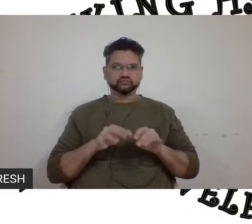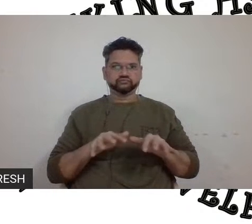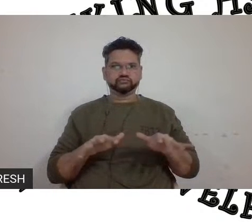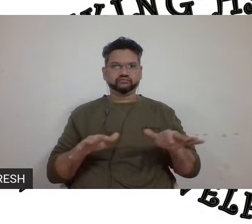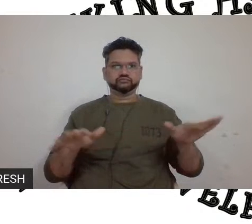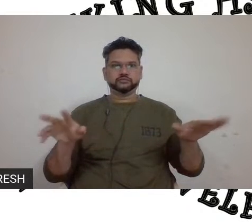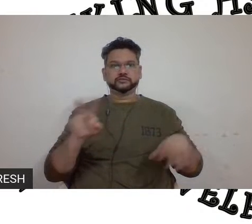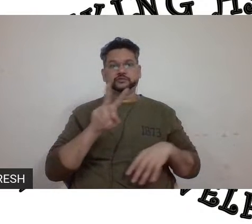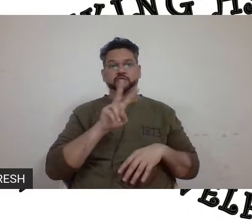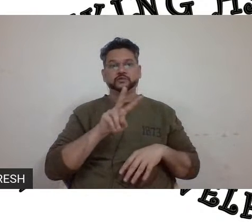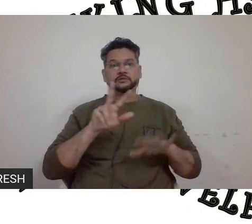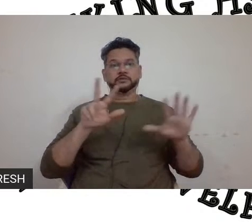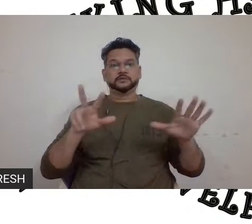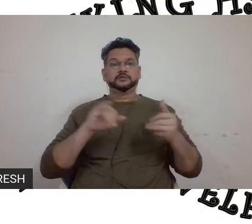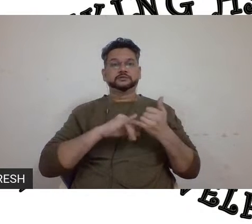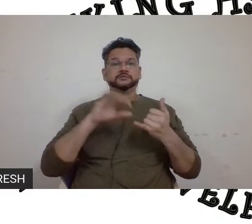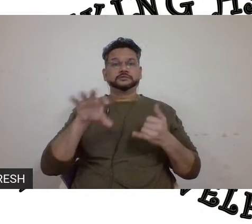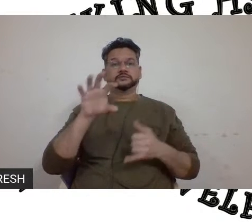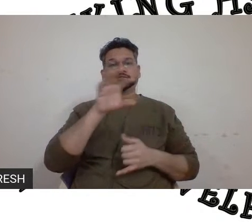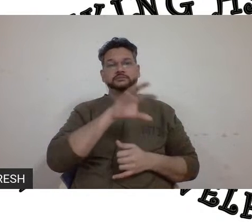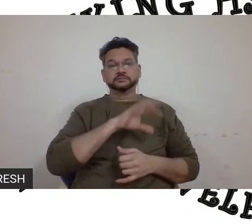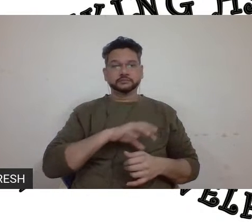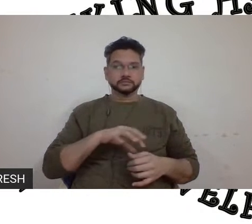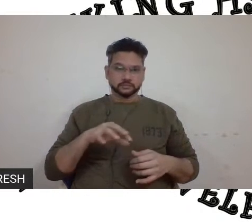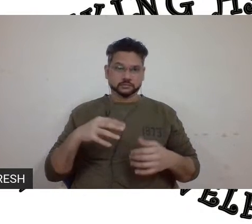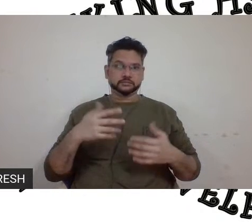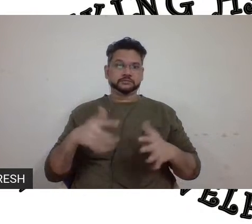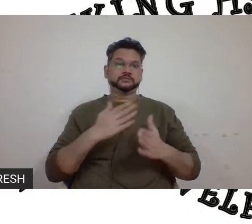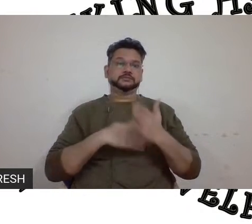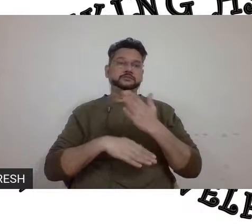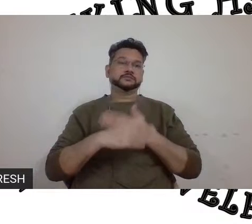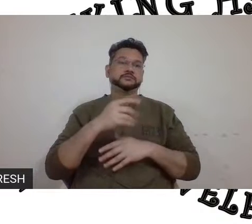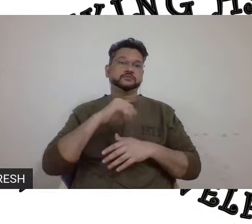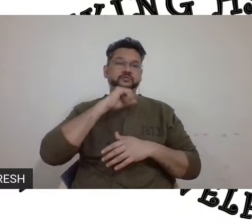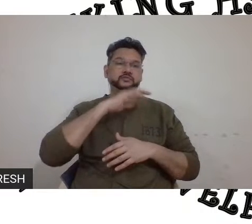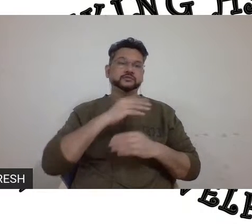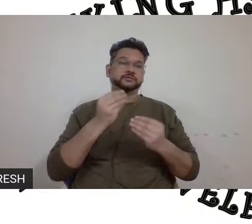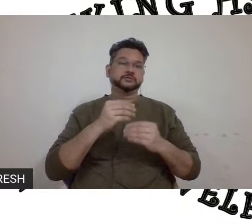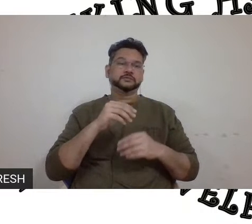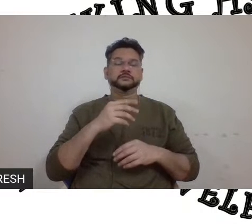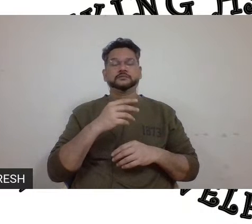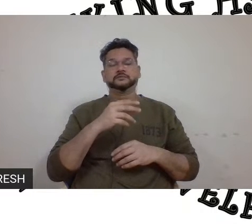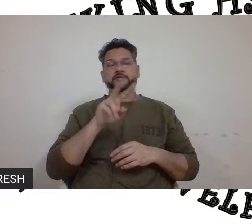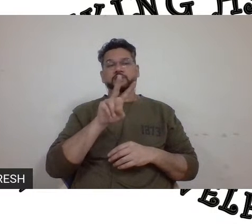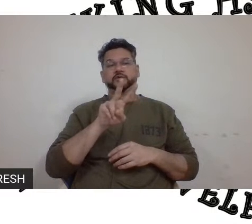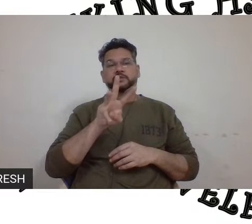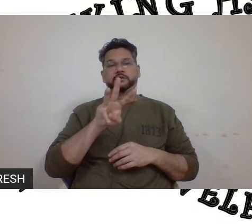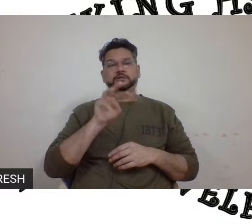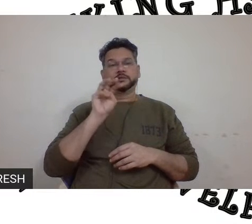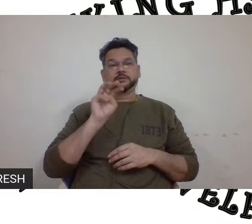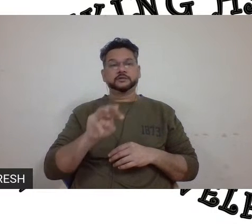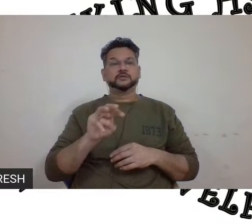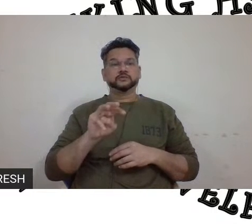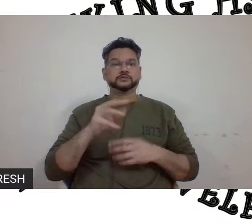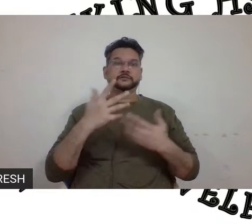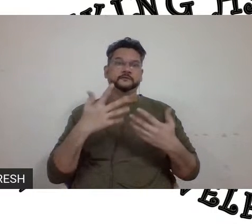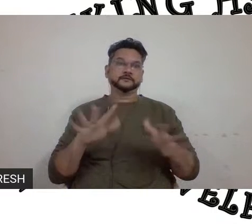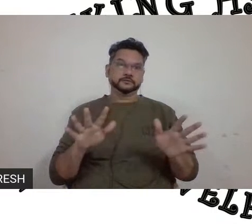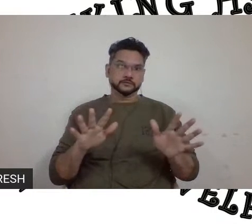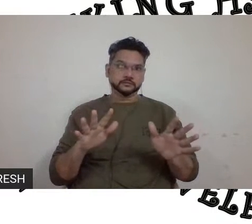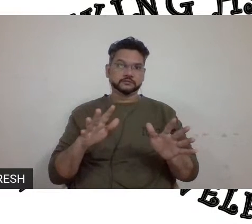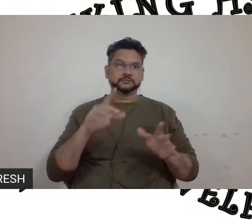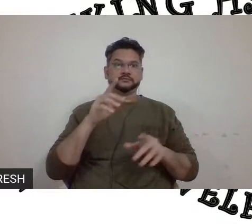than skilled more than 23,000 youth and placed them across India. So if you look at the core values of Youth for